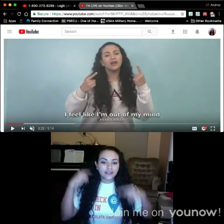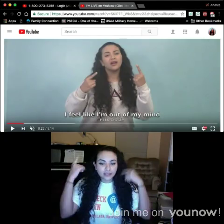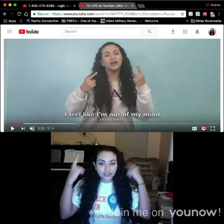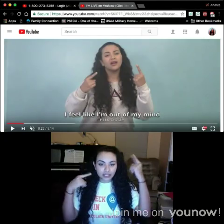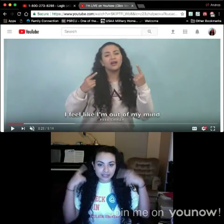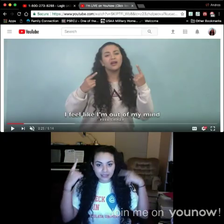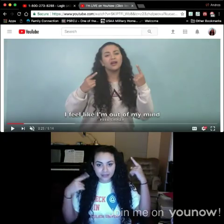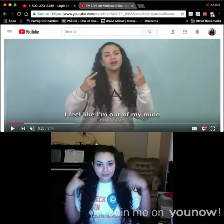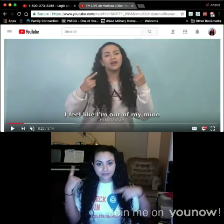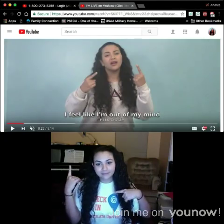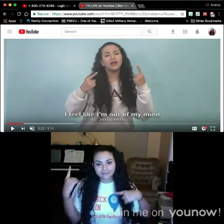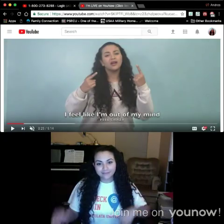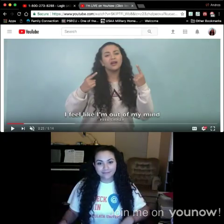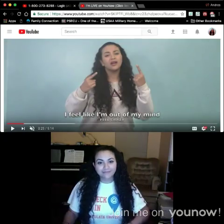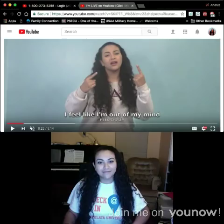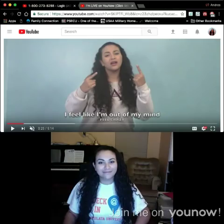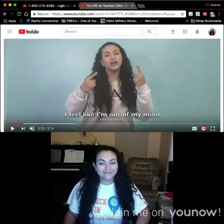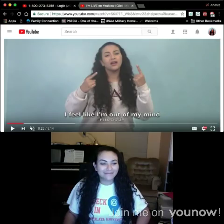Feel, crazy.